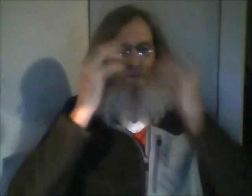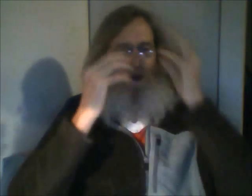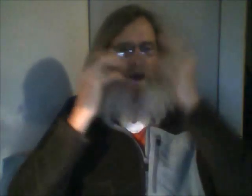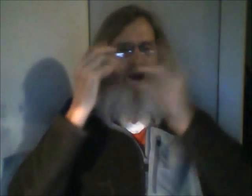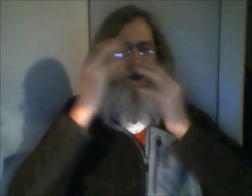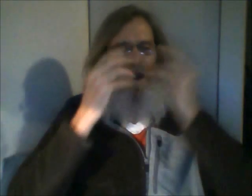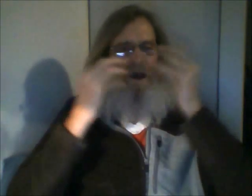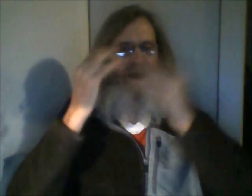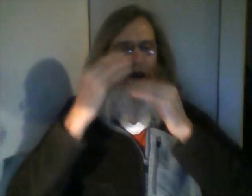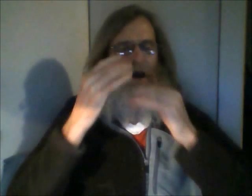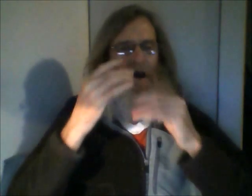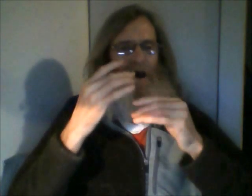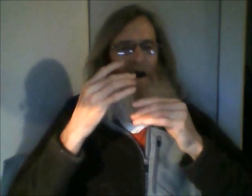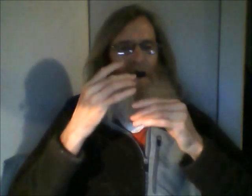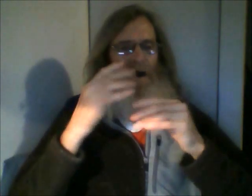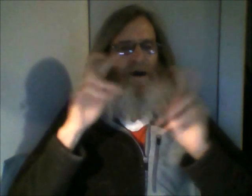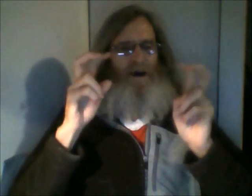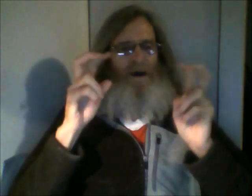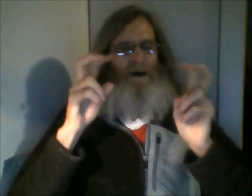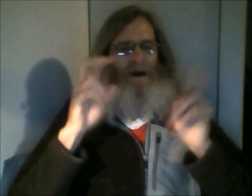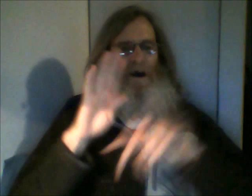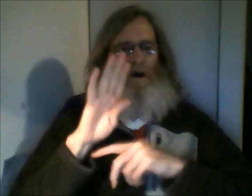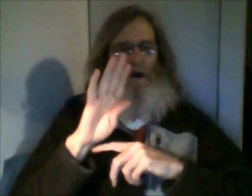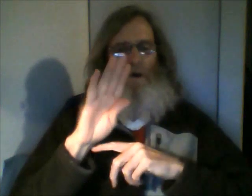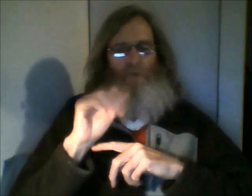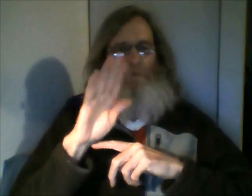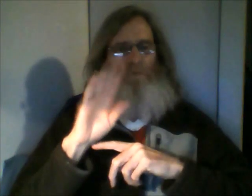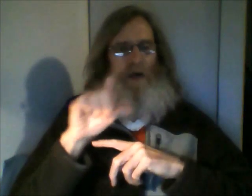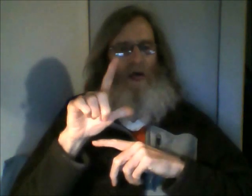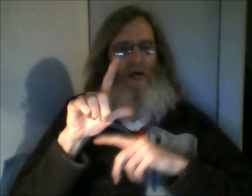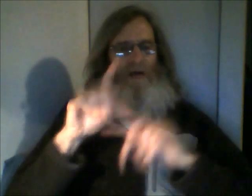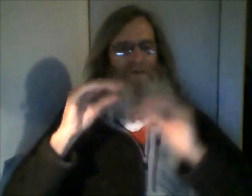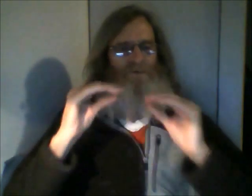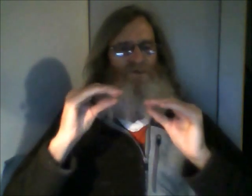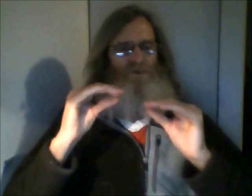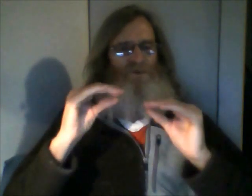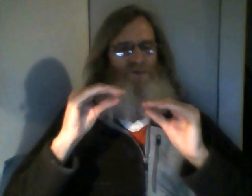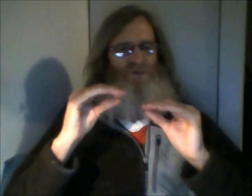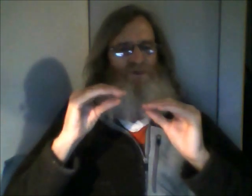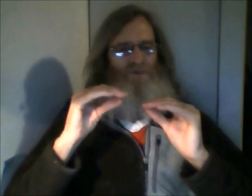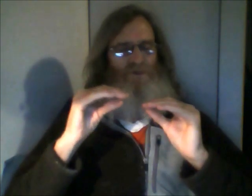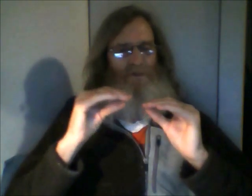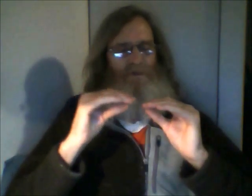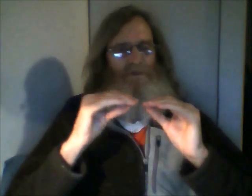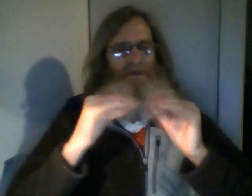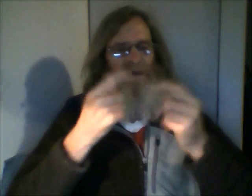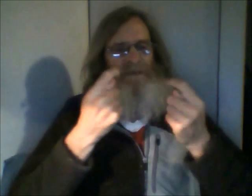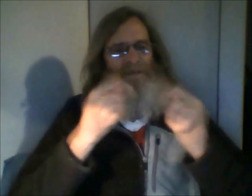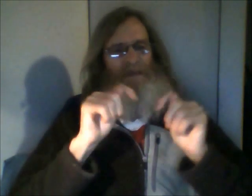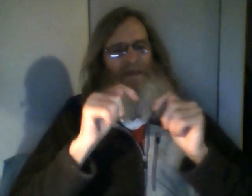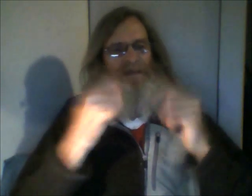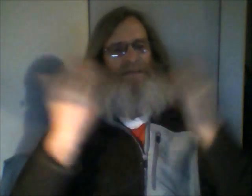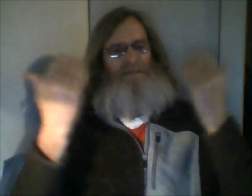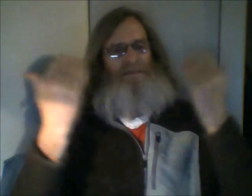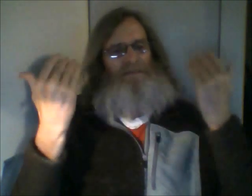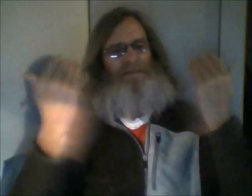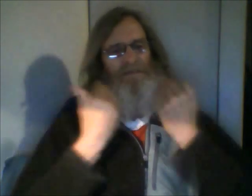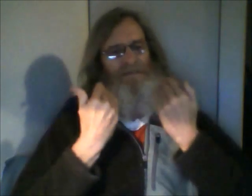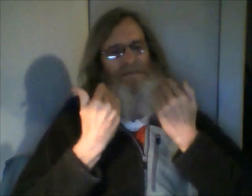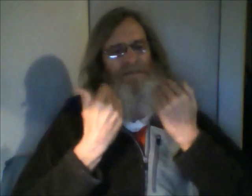I think the screen going once. I was going to call my therapist, but I think it's already been therapist. A lot of fun to kind of get him in the car after it's all built and go for a ride